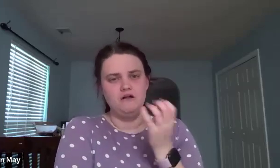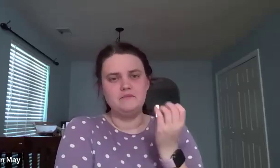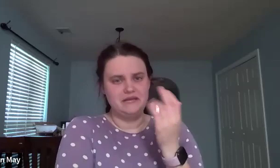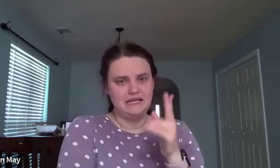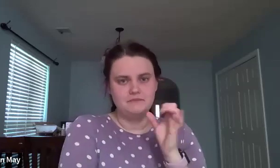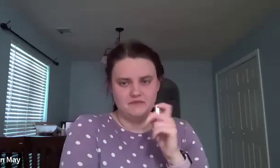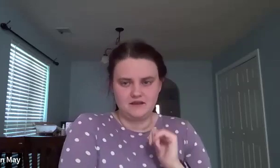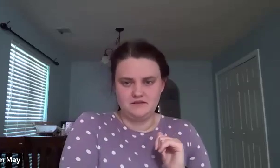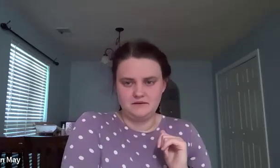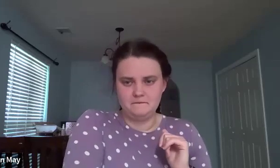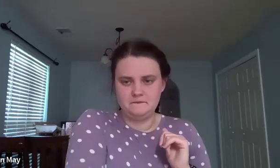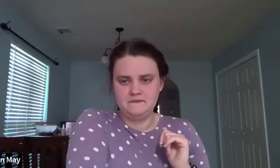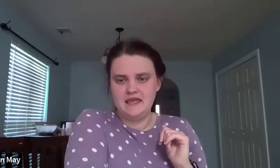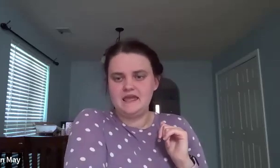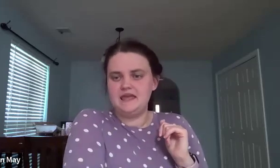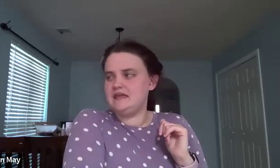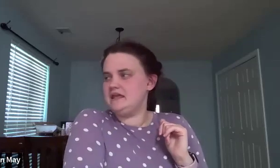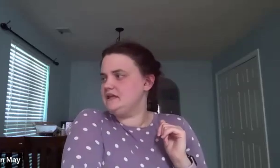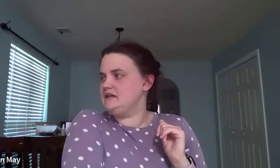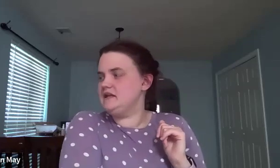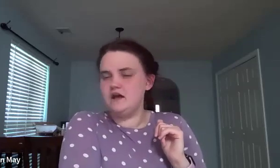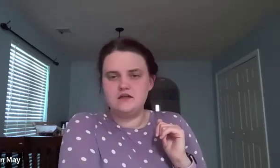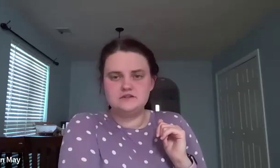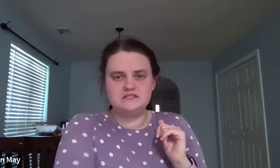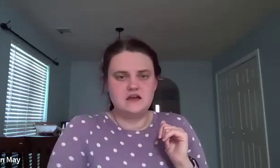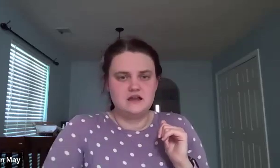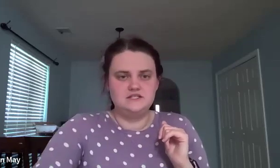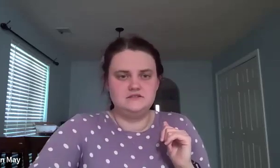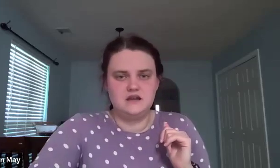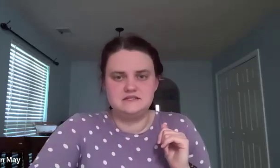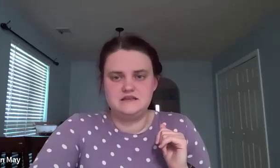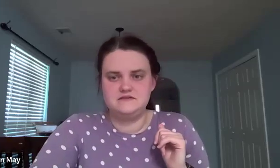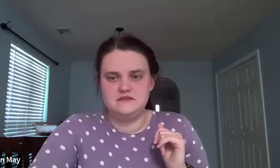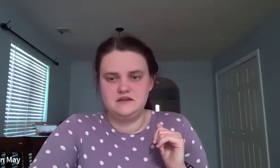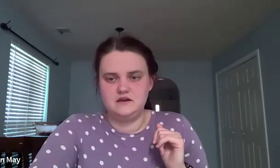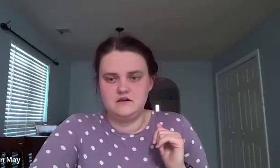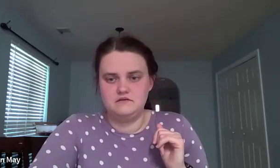them a nickname, that kind of thing. Any other signs you guys can think of?